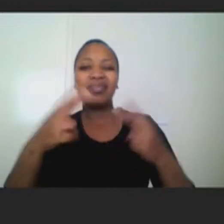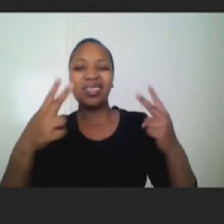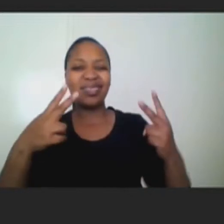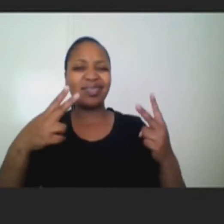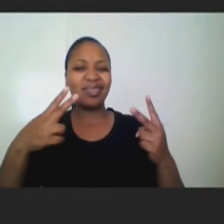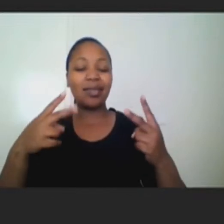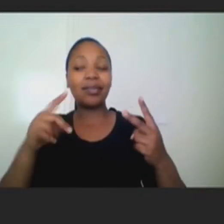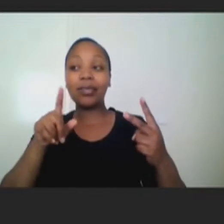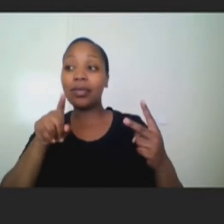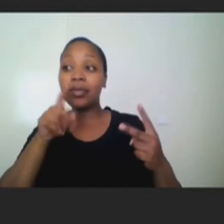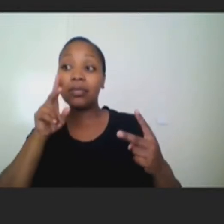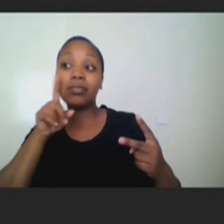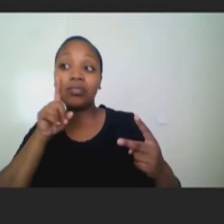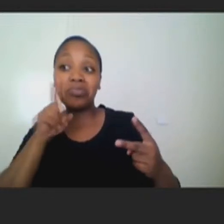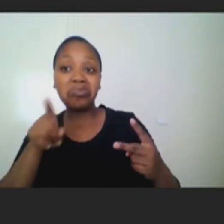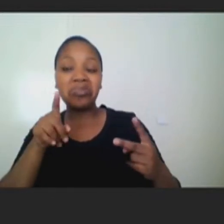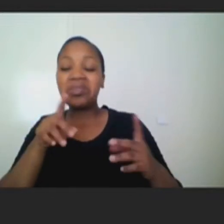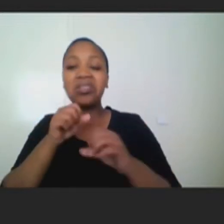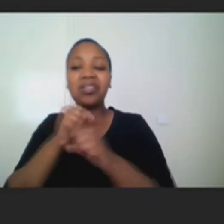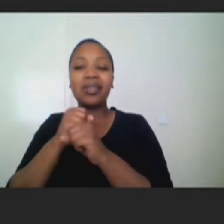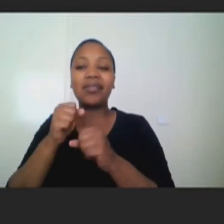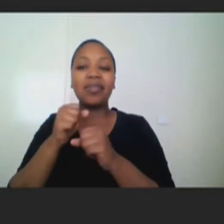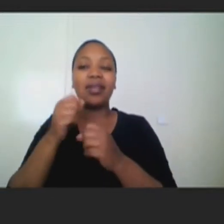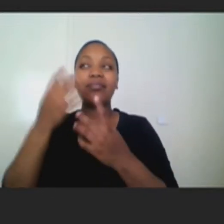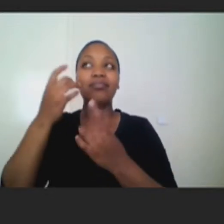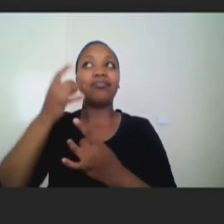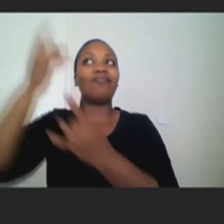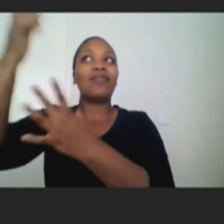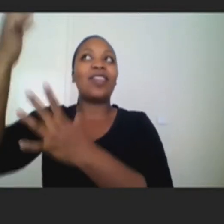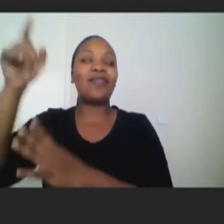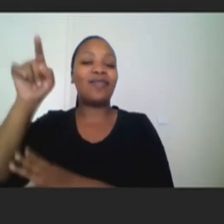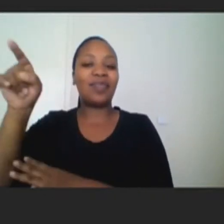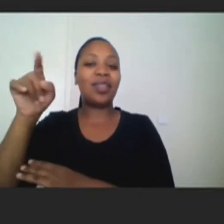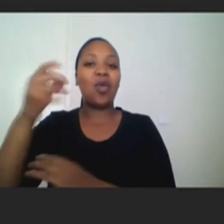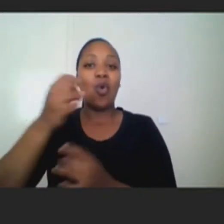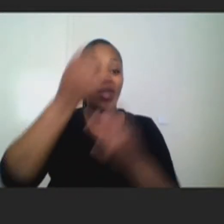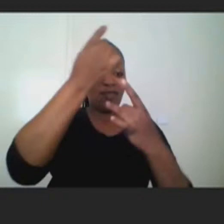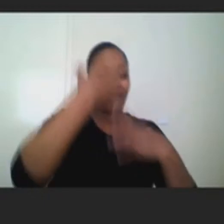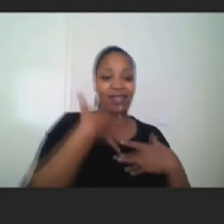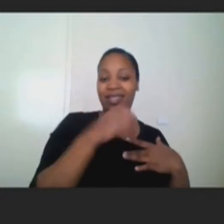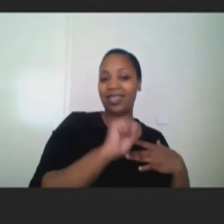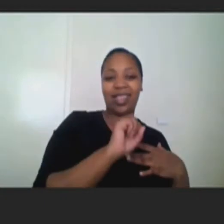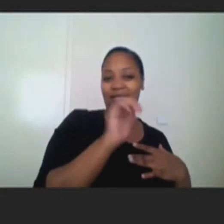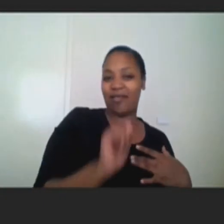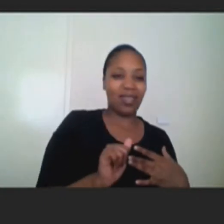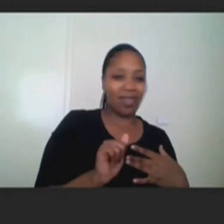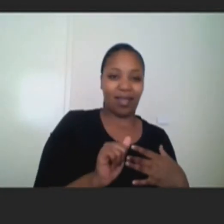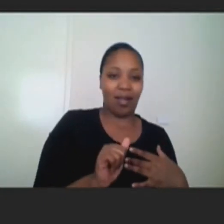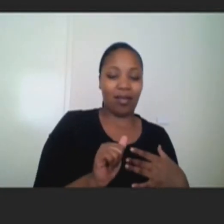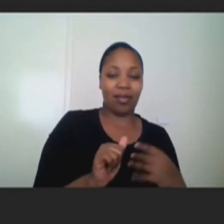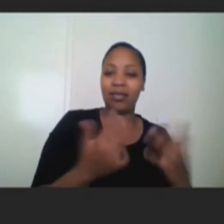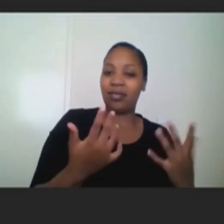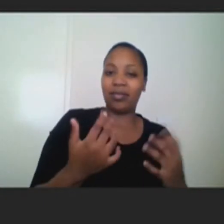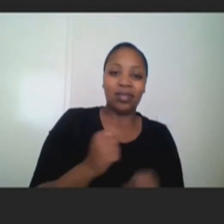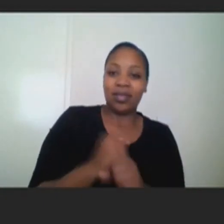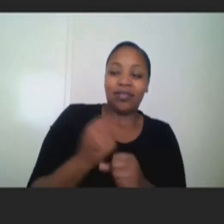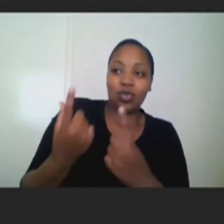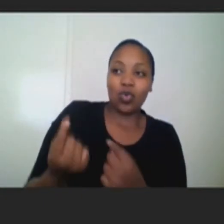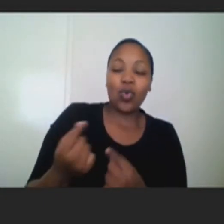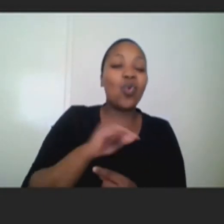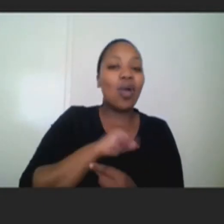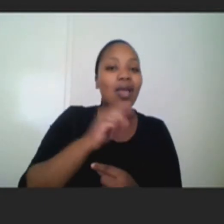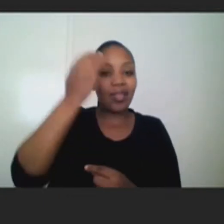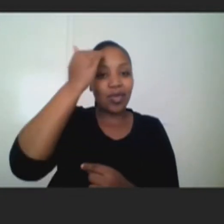They didn't notify, they don't have to notify us in South Africa, and they didn't. In fact, they knew that they had found